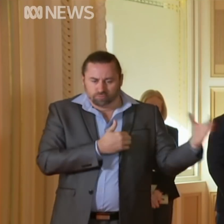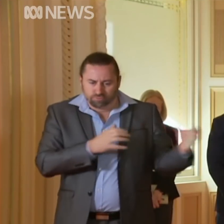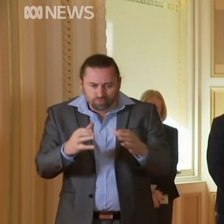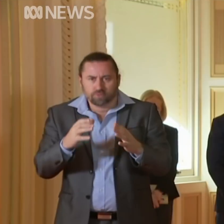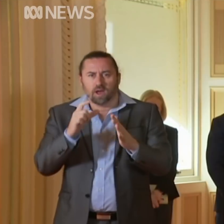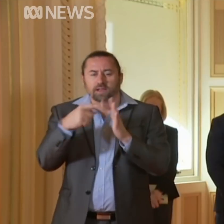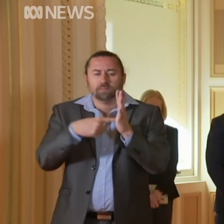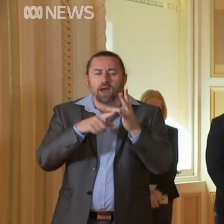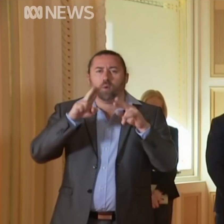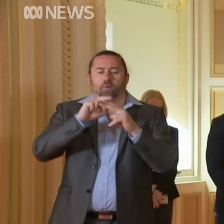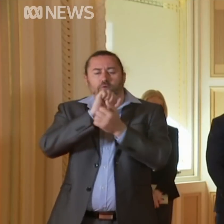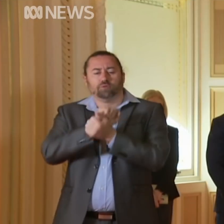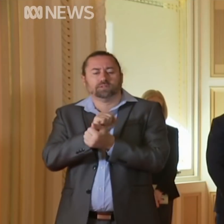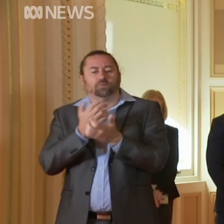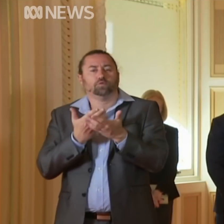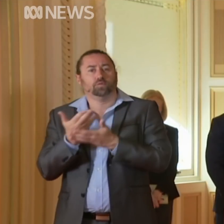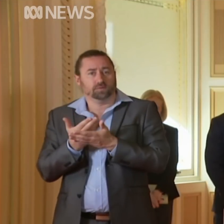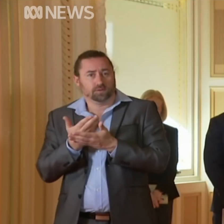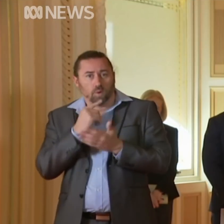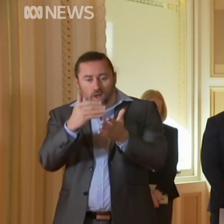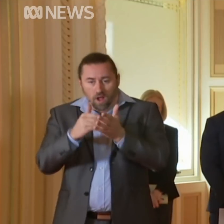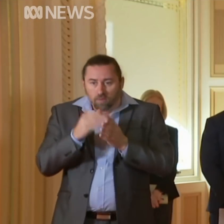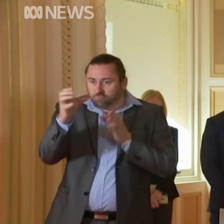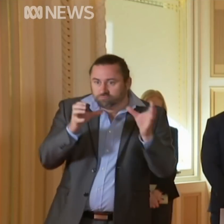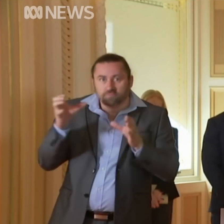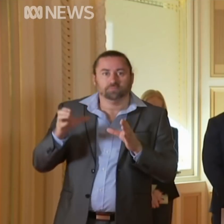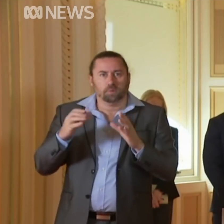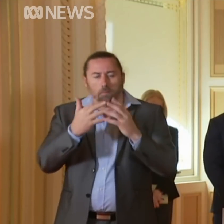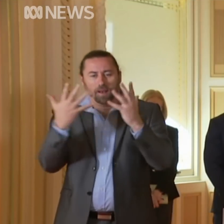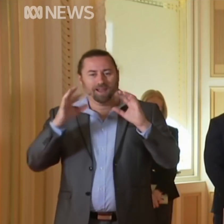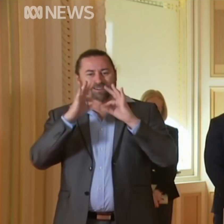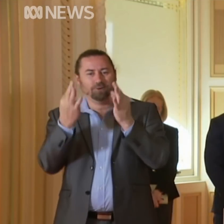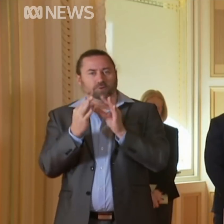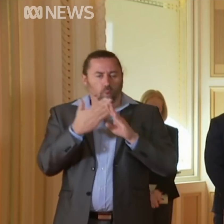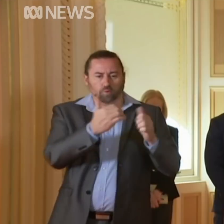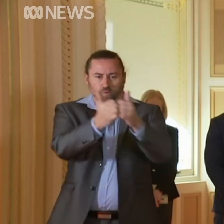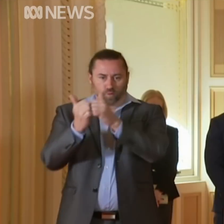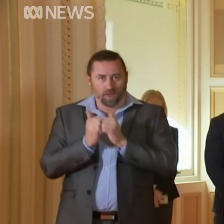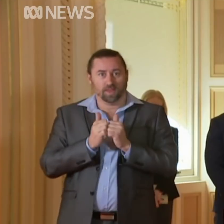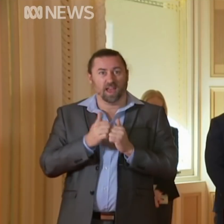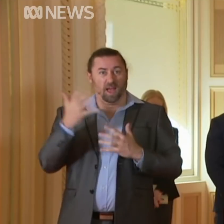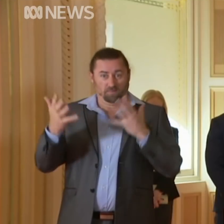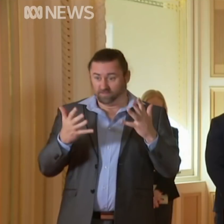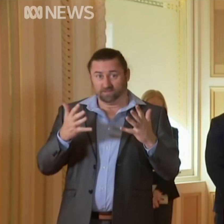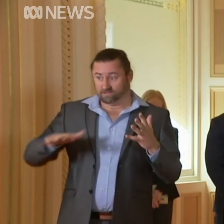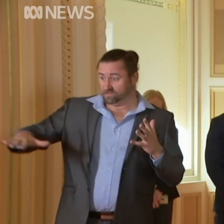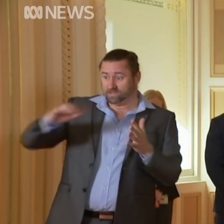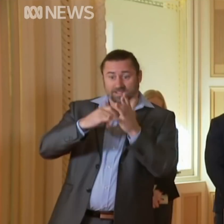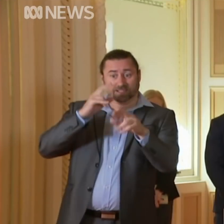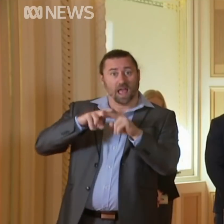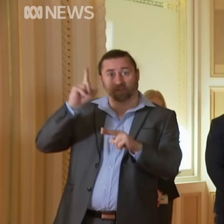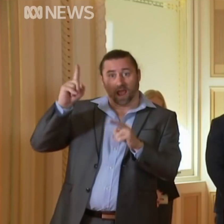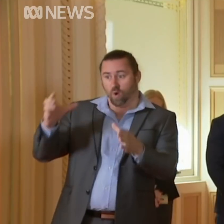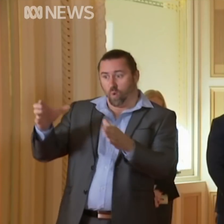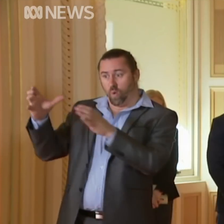Corrective Services as well will help us, as will a range of other agencies. So what we're going to do is swap in a completely new